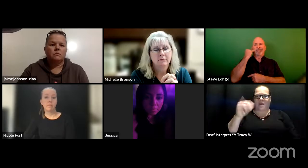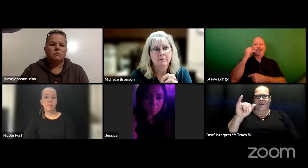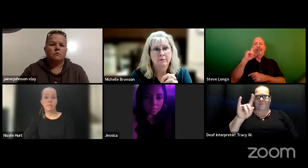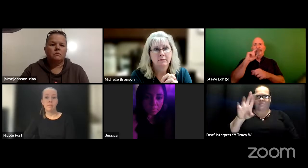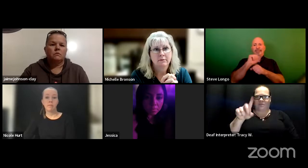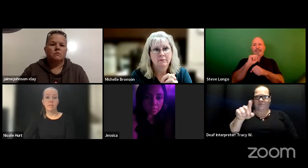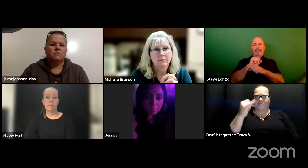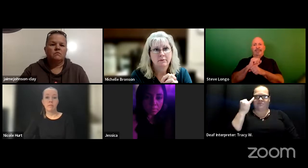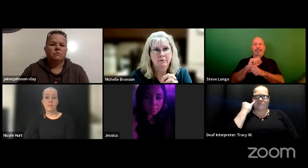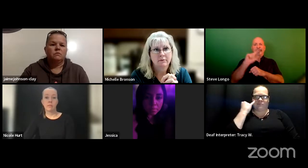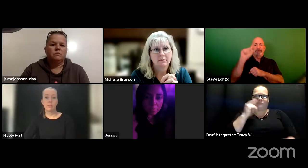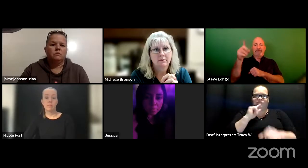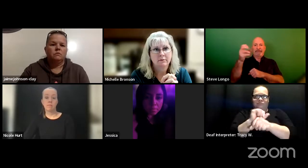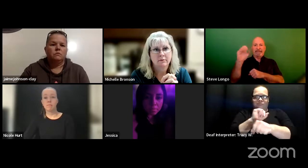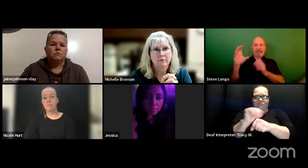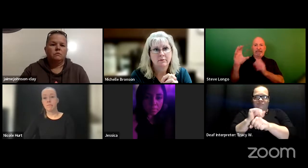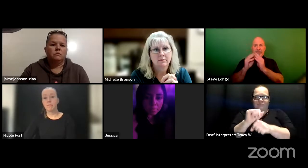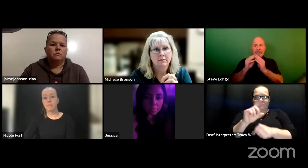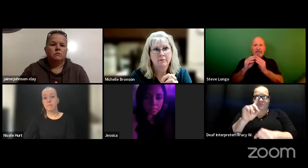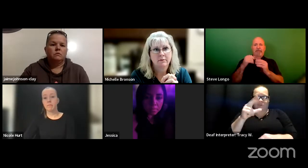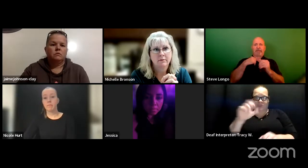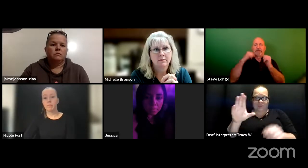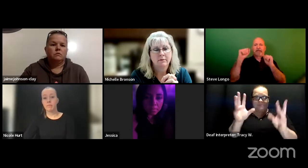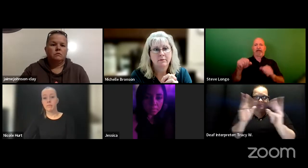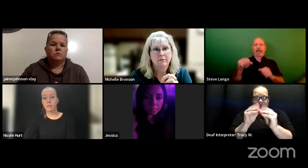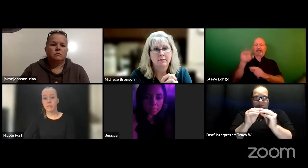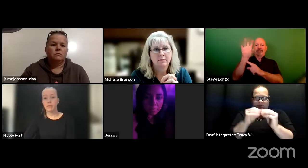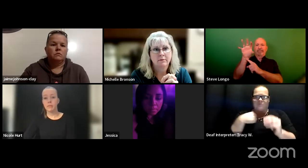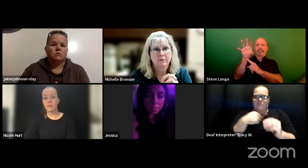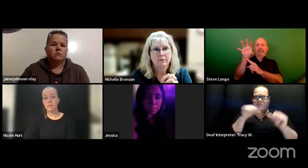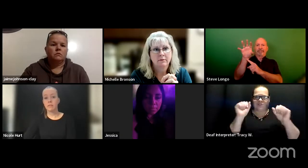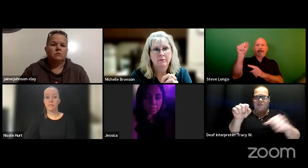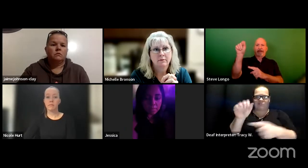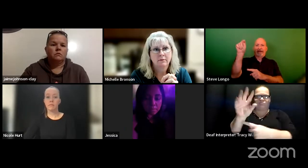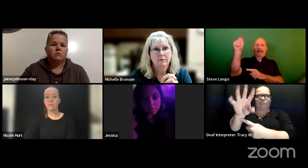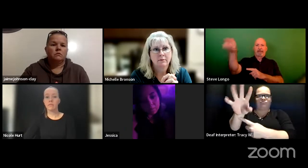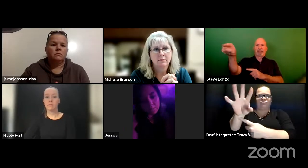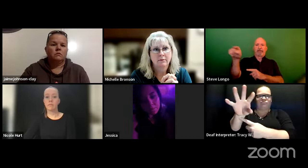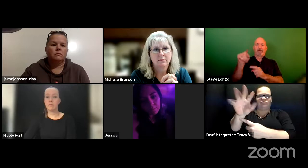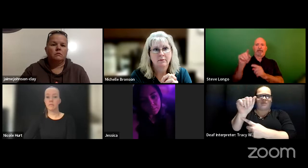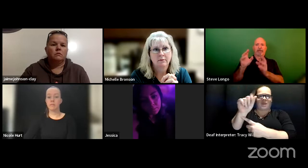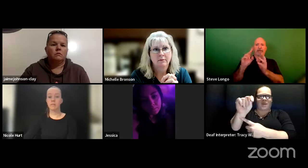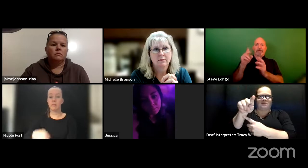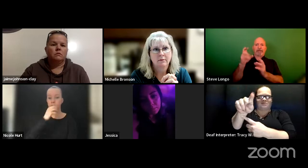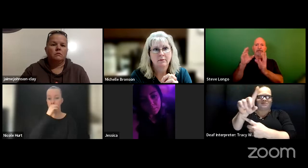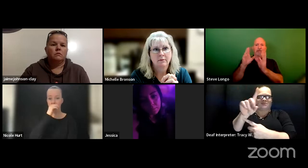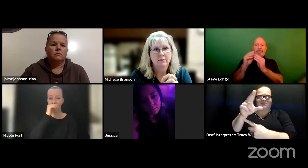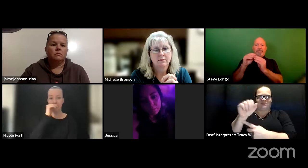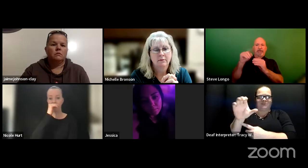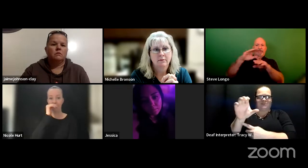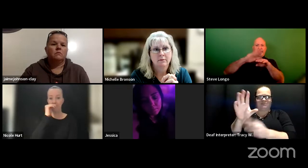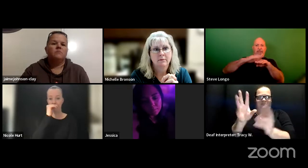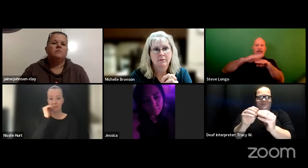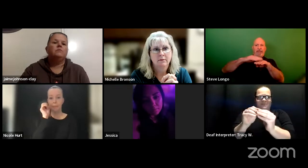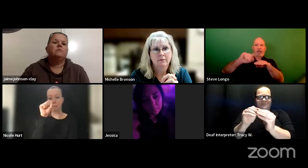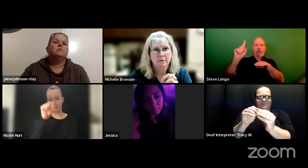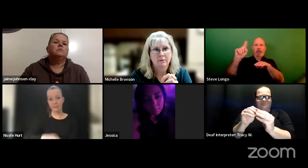responding to that. I do like the idea of a hybrid. If we indeed meet in person